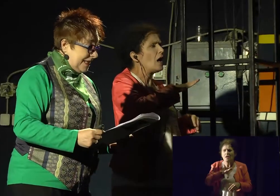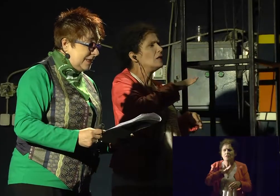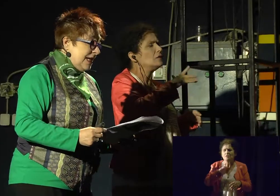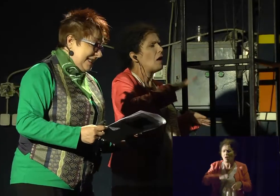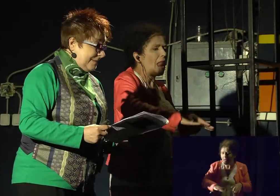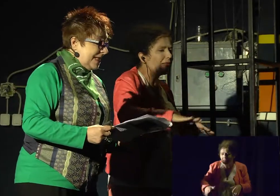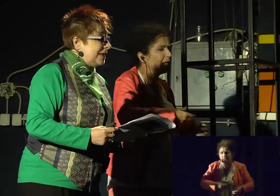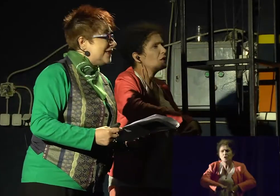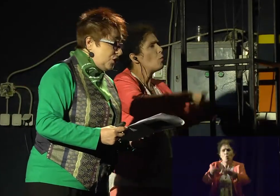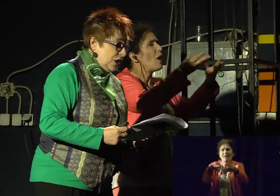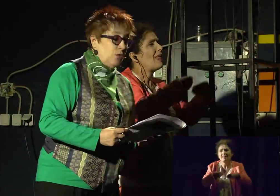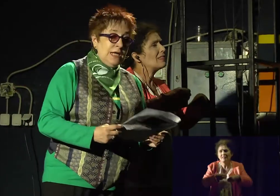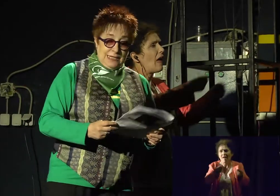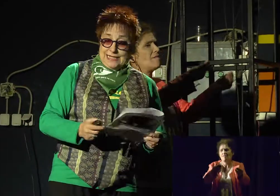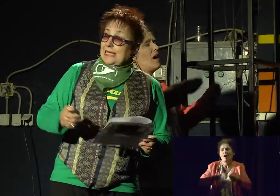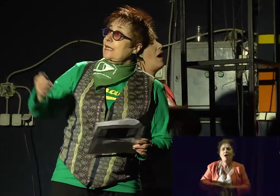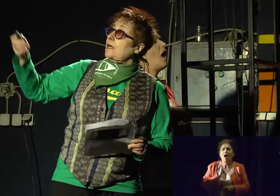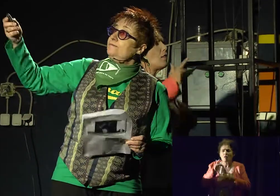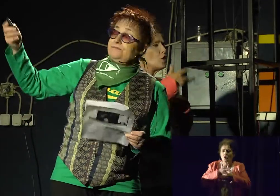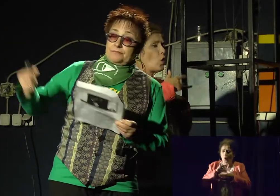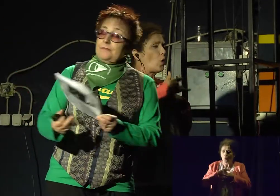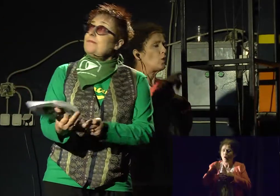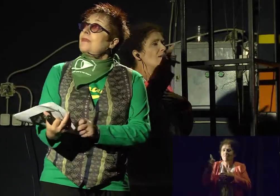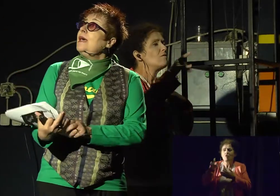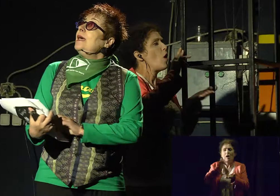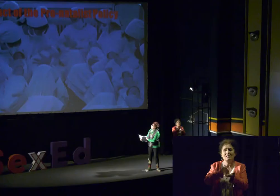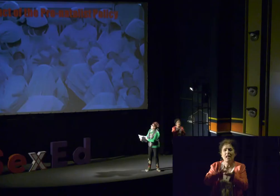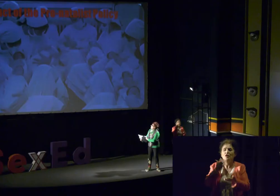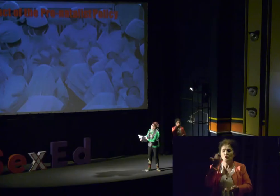and I'm gonna let you know a little later.